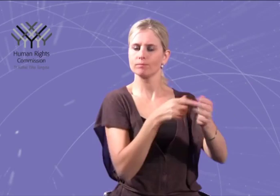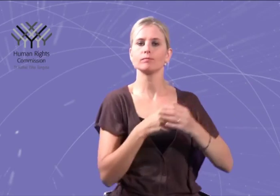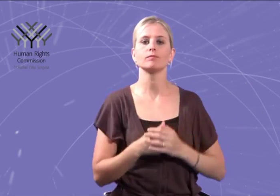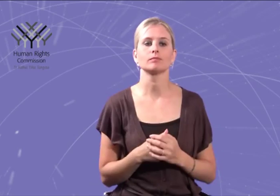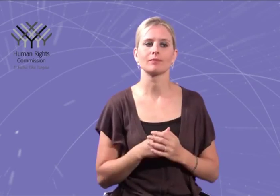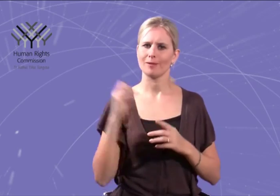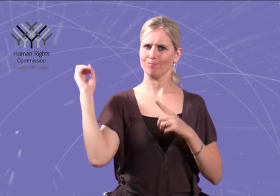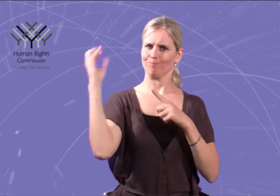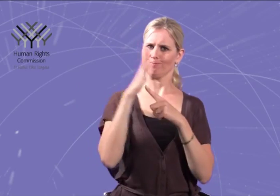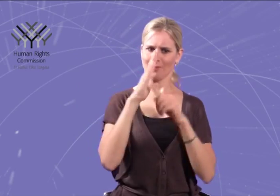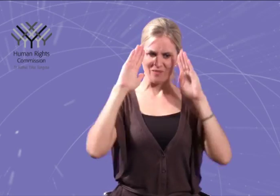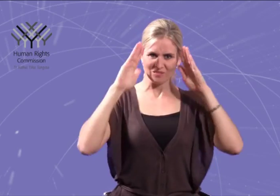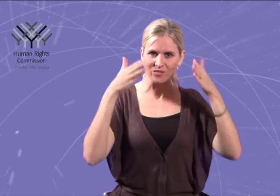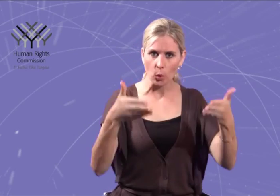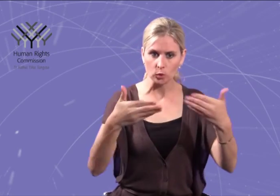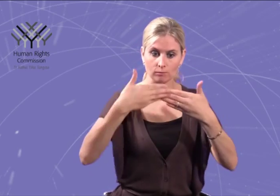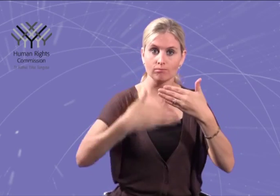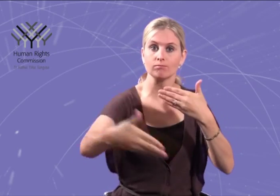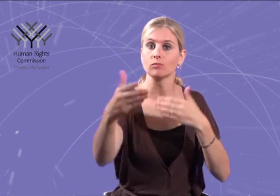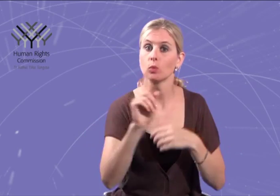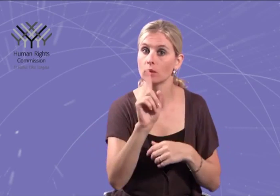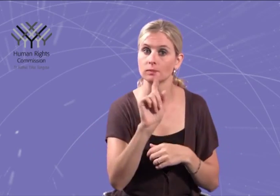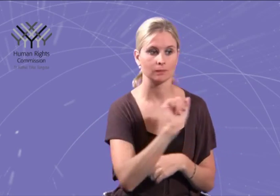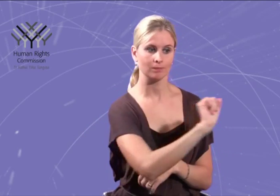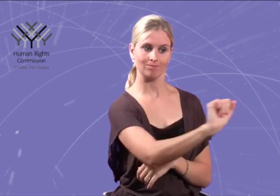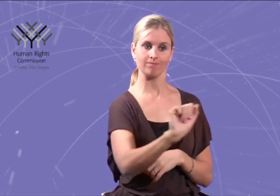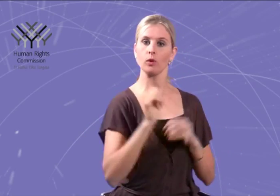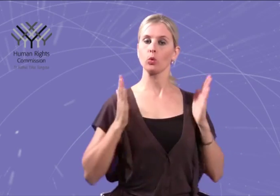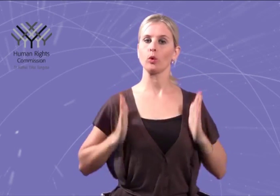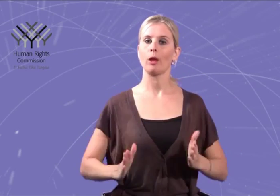A major focus of its work is improving their human rights.